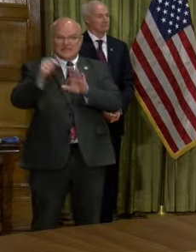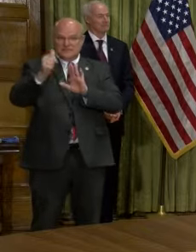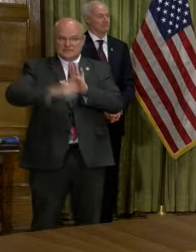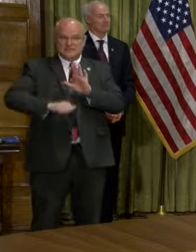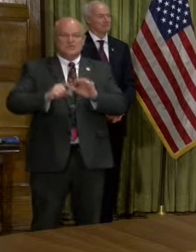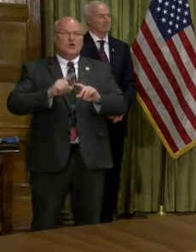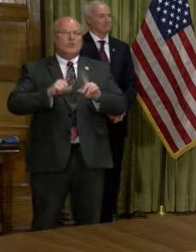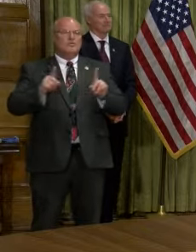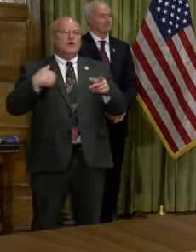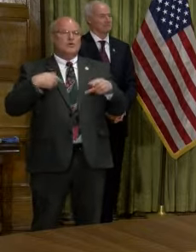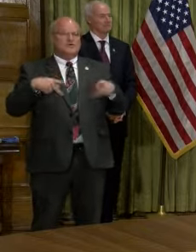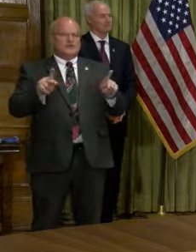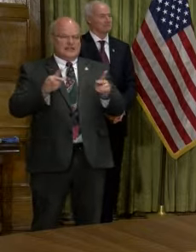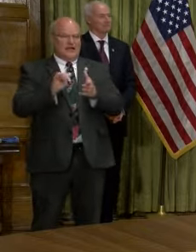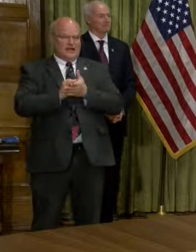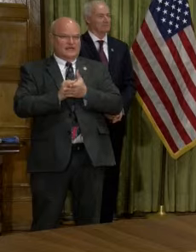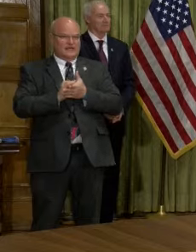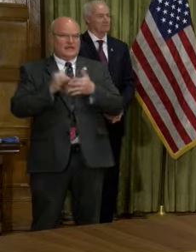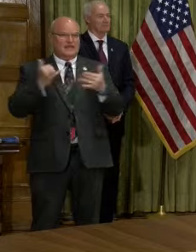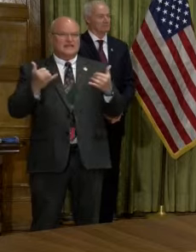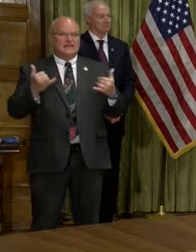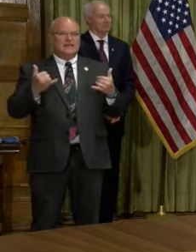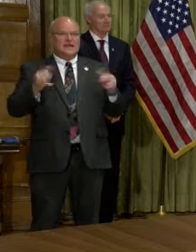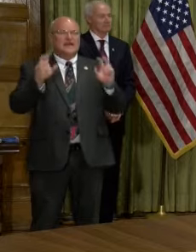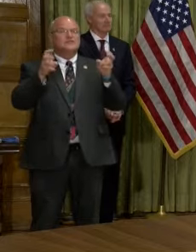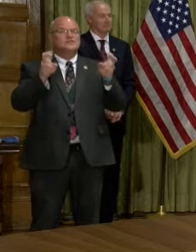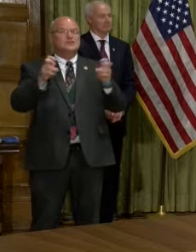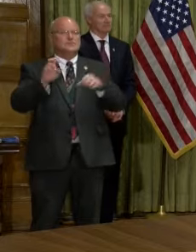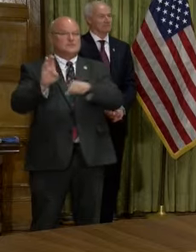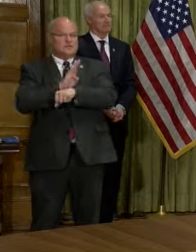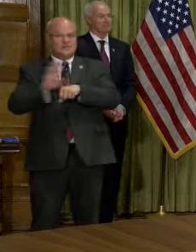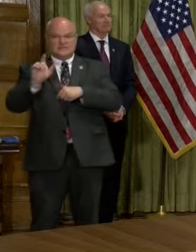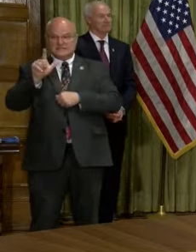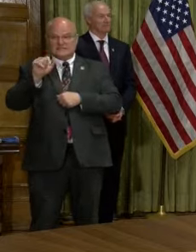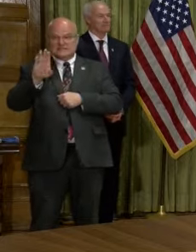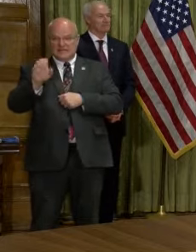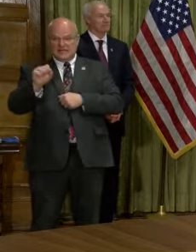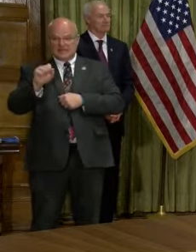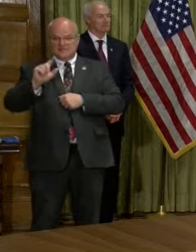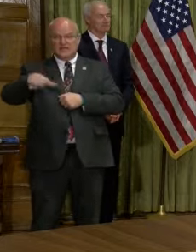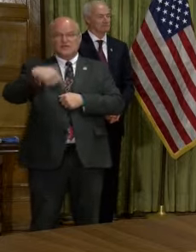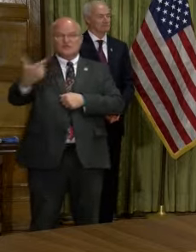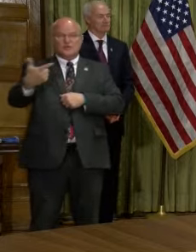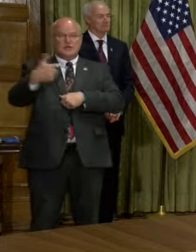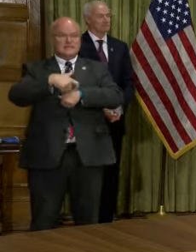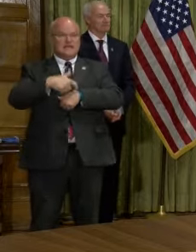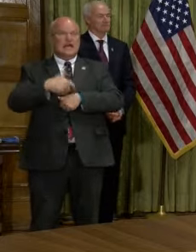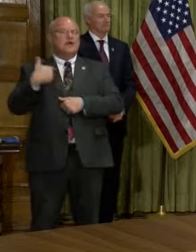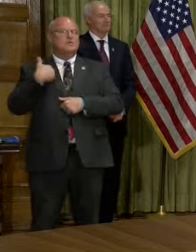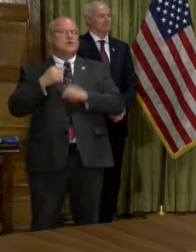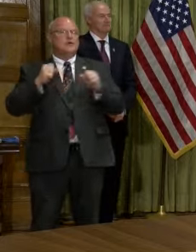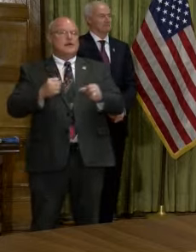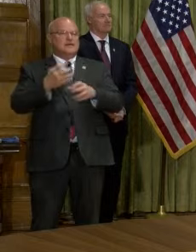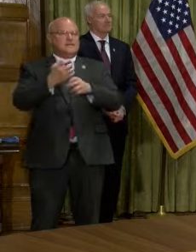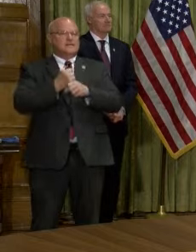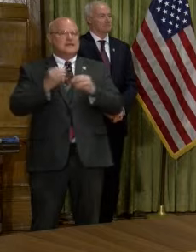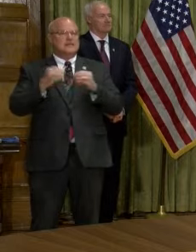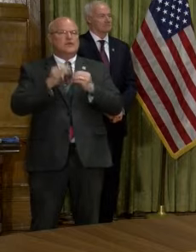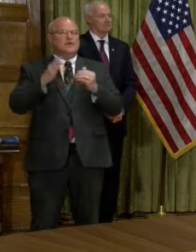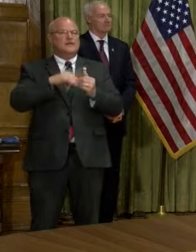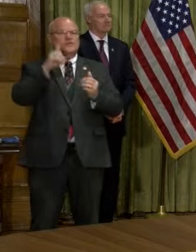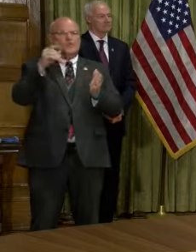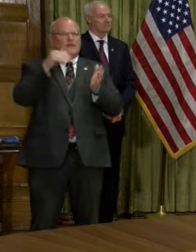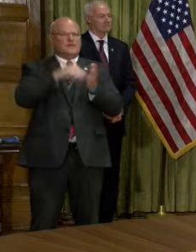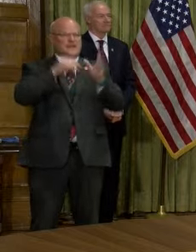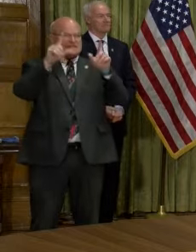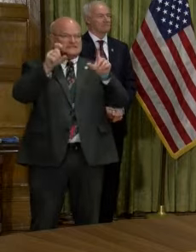procedure, but we've allowed that. Now, in terms of the commercial labs and their turnaround time, we were able to get over 1,000